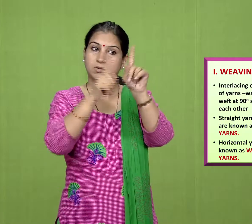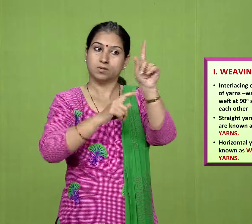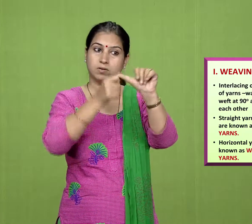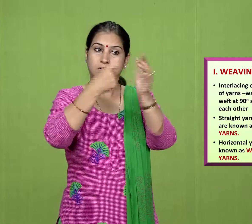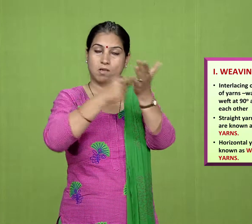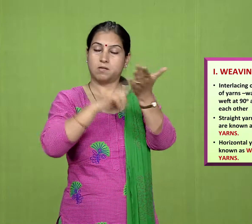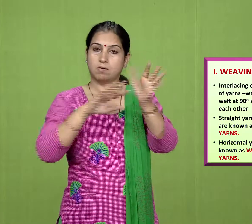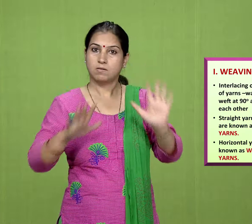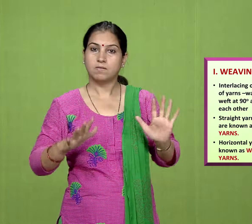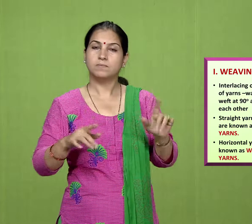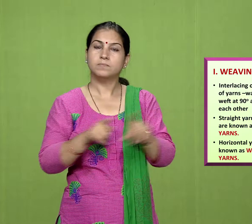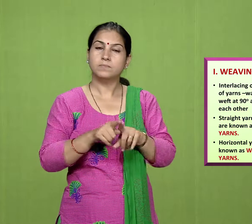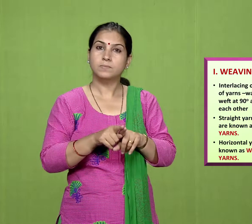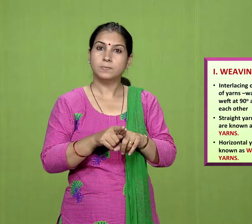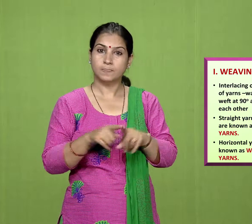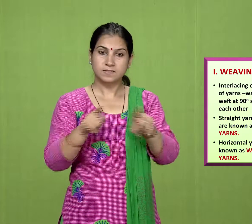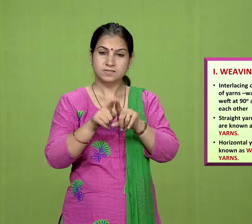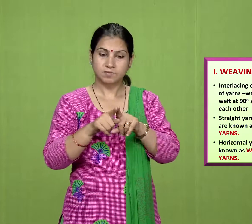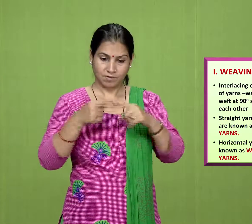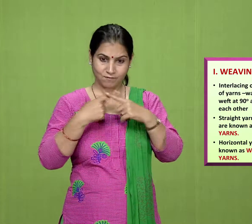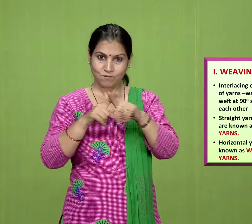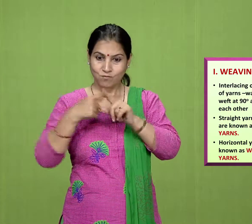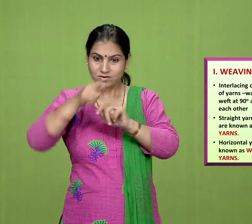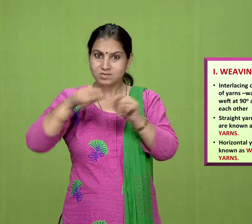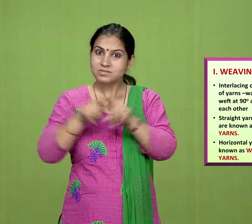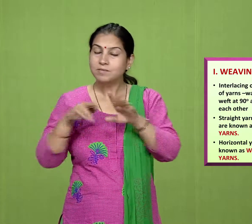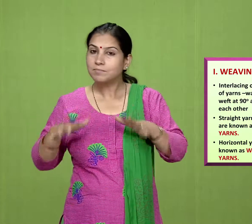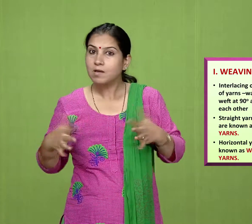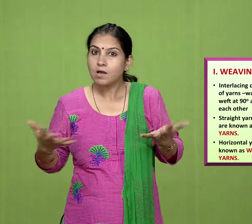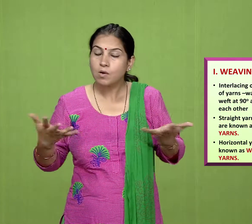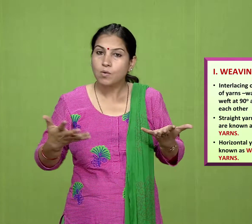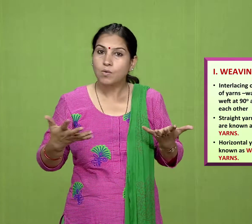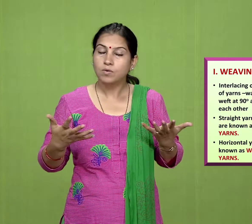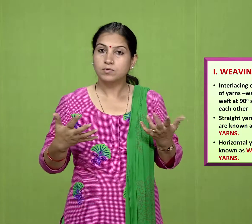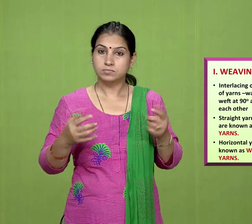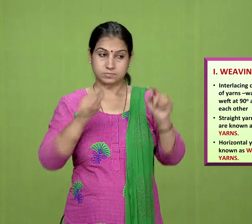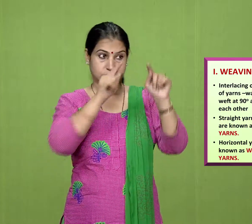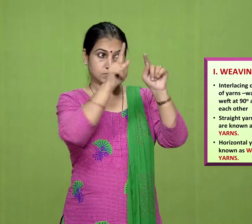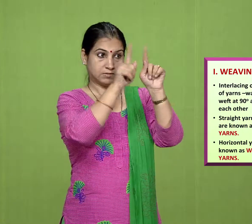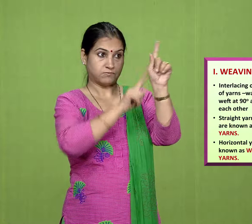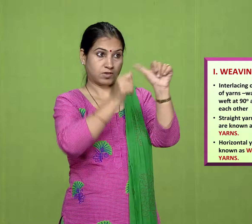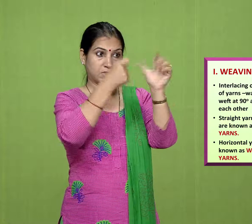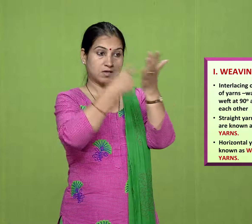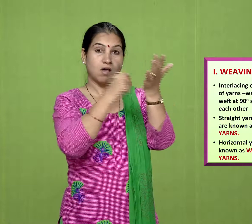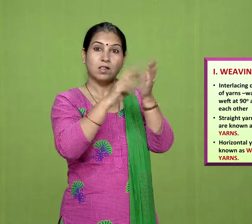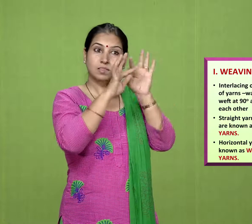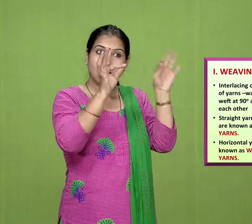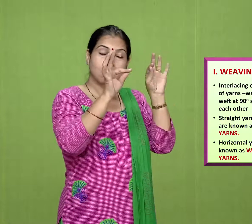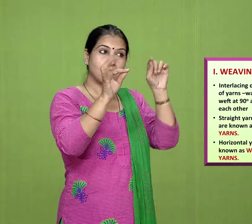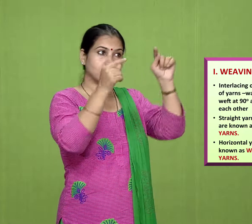In case of woven fabric, the yarns intersect at 90-degree angles to each